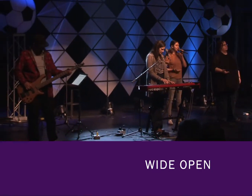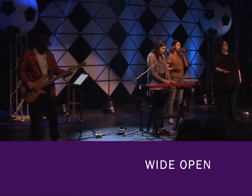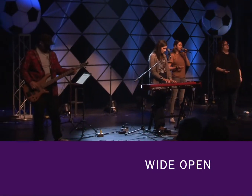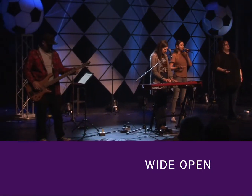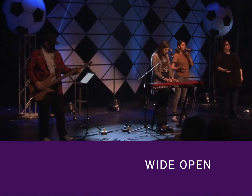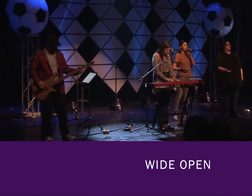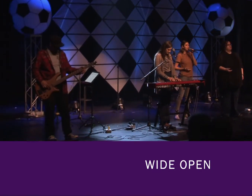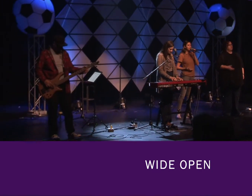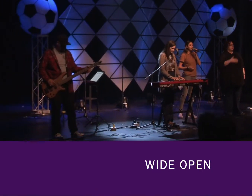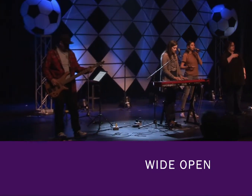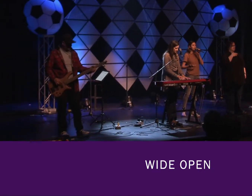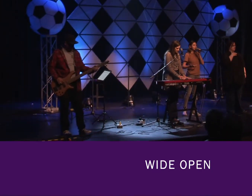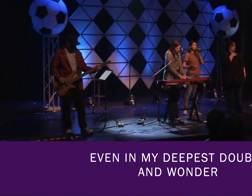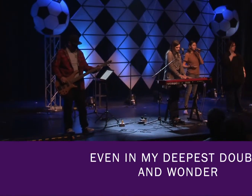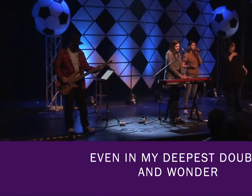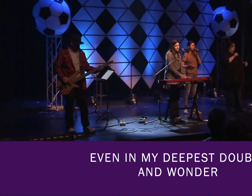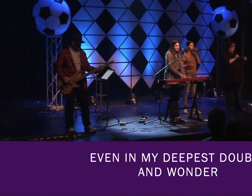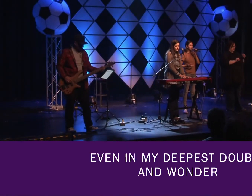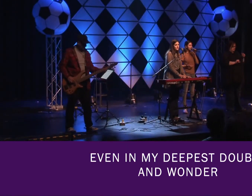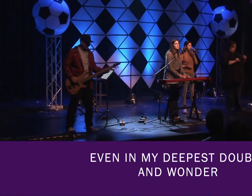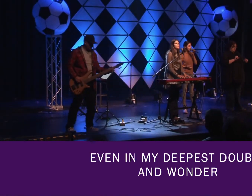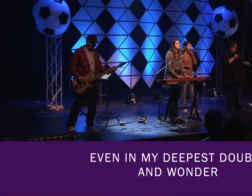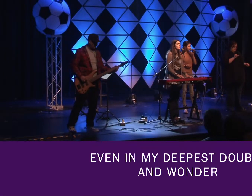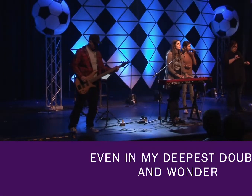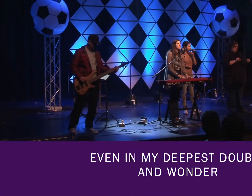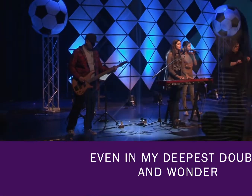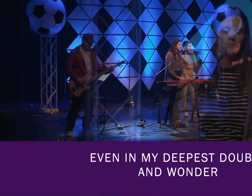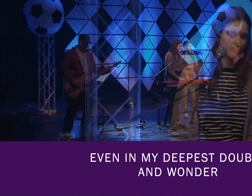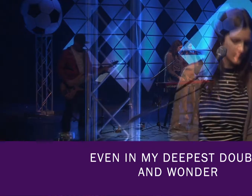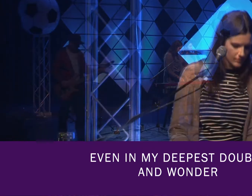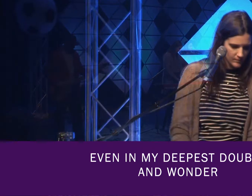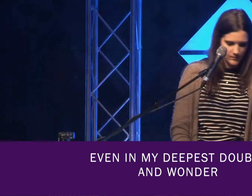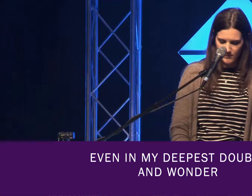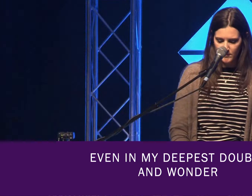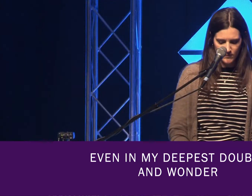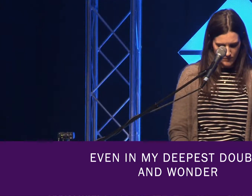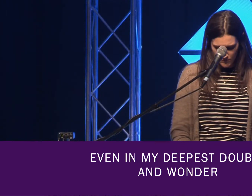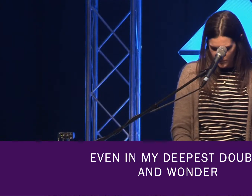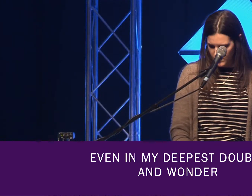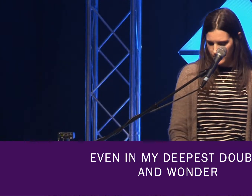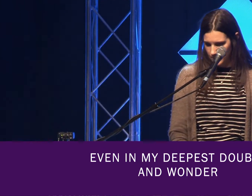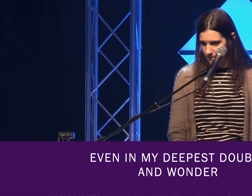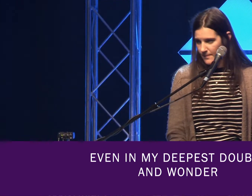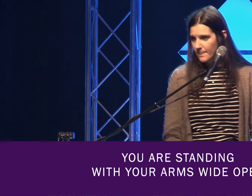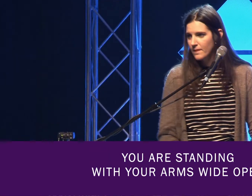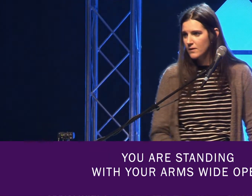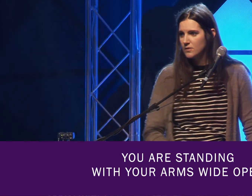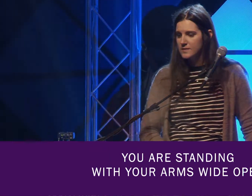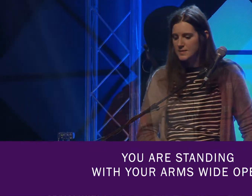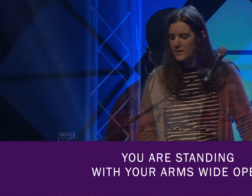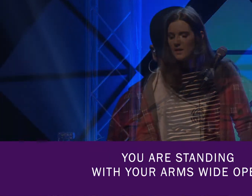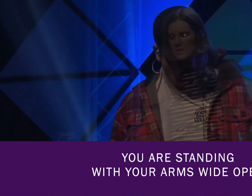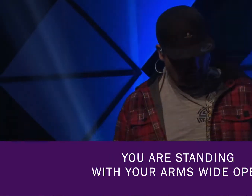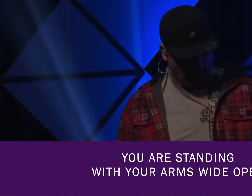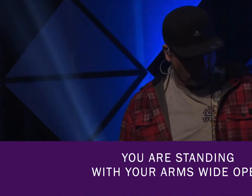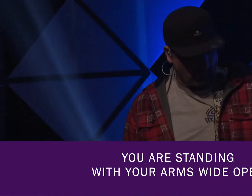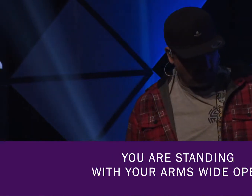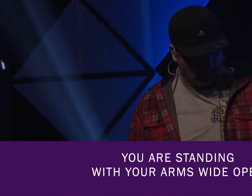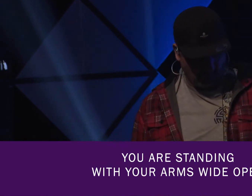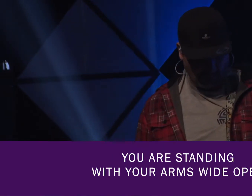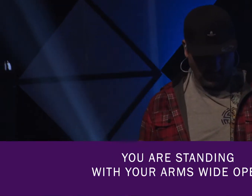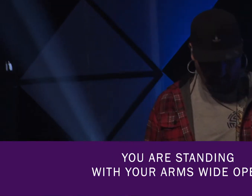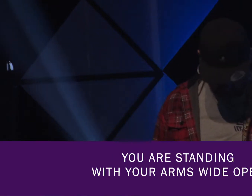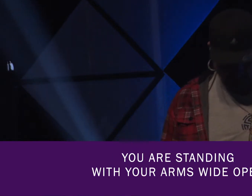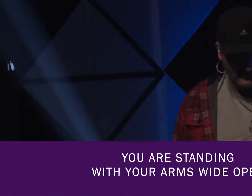wide open. Even in my deepest doubts and wonder, you're standing